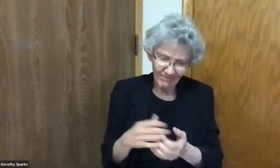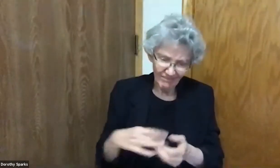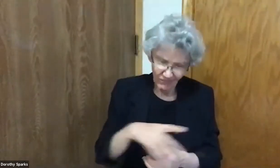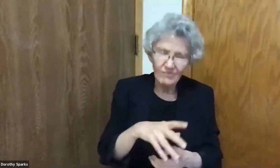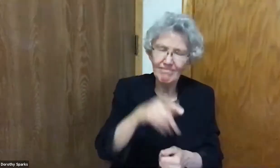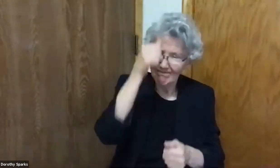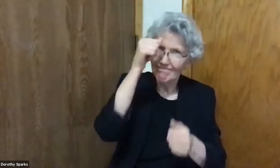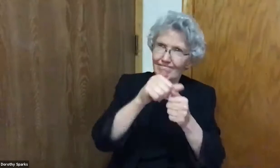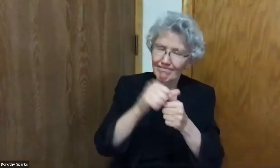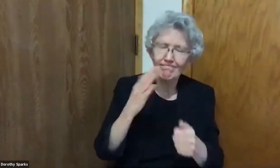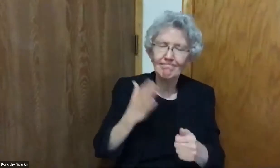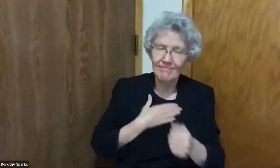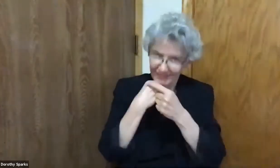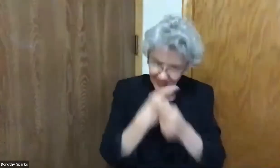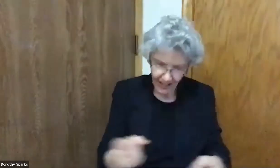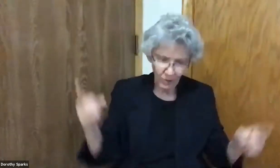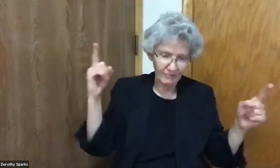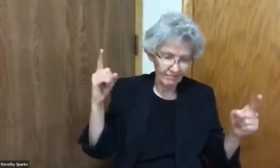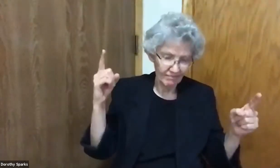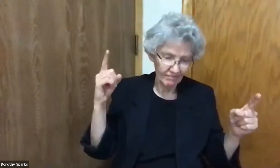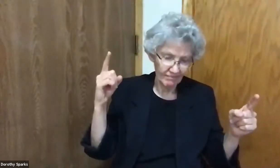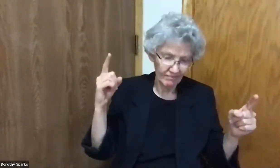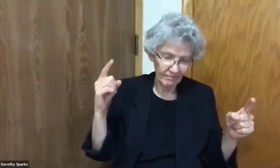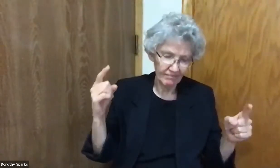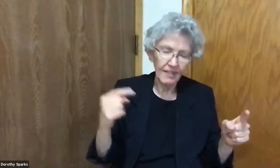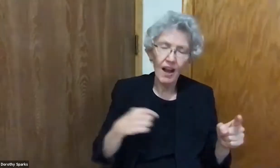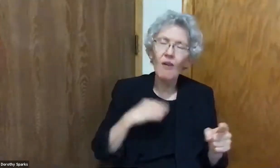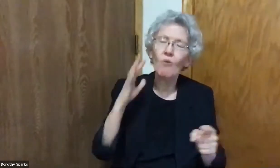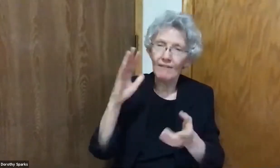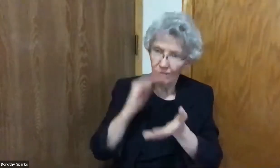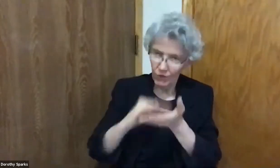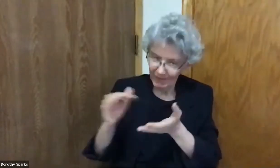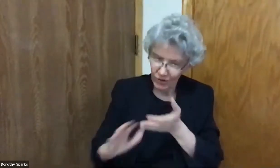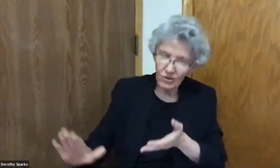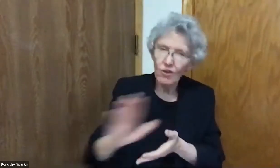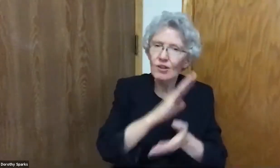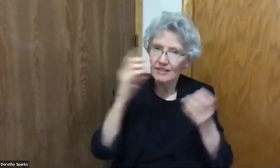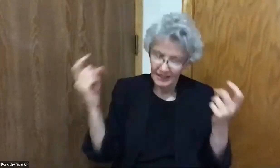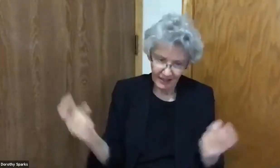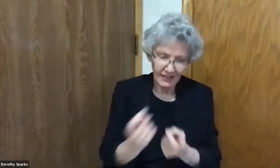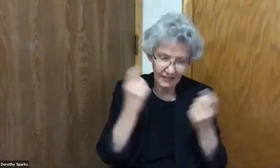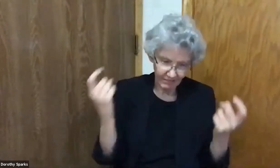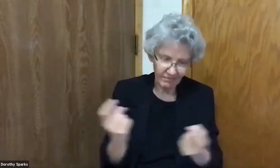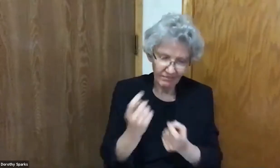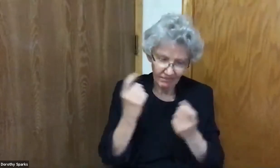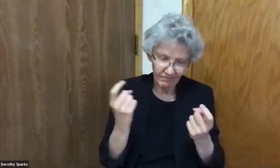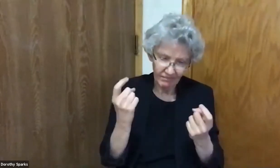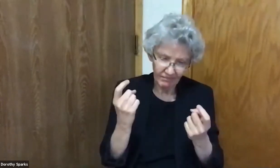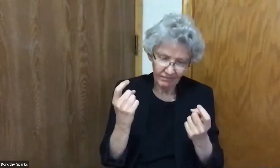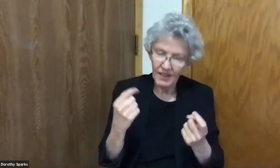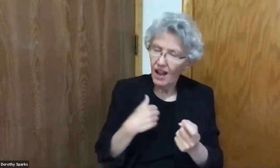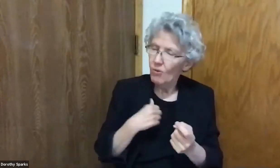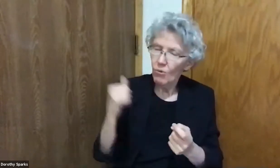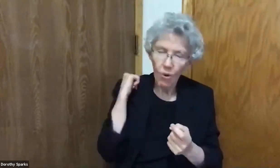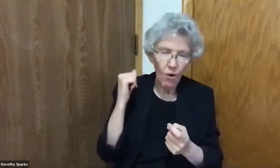from the least of them to the greatest, declares the Lord. For I will forgive their